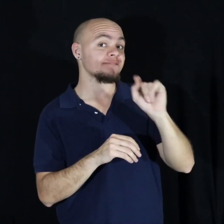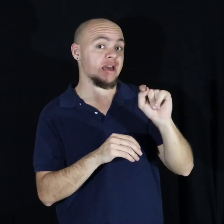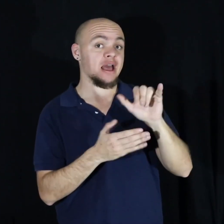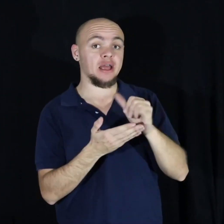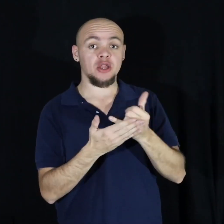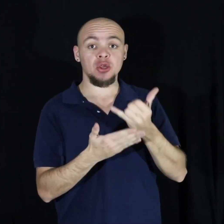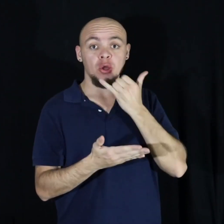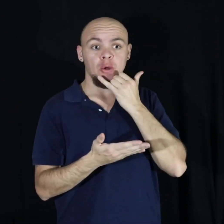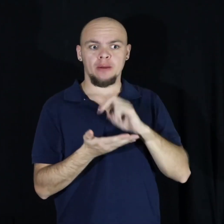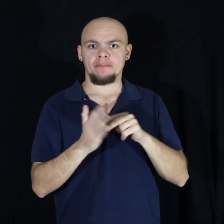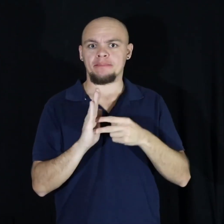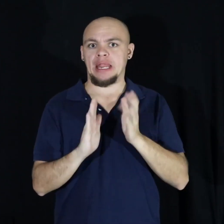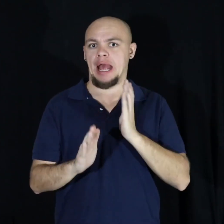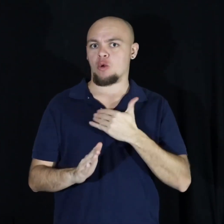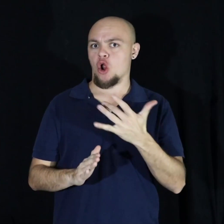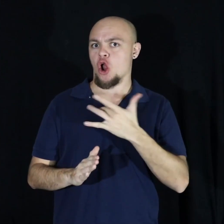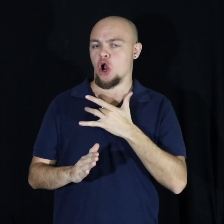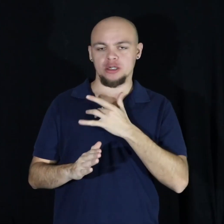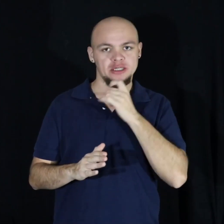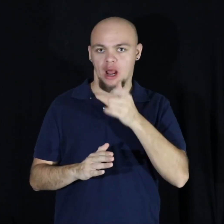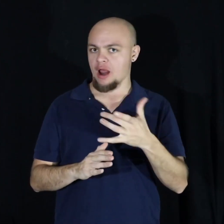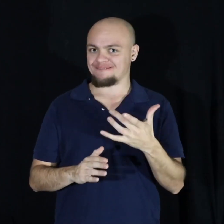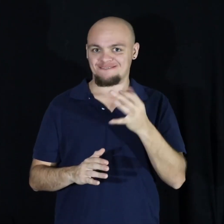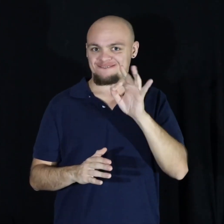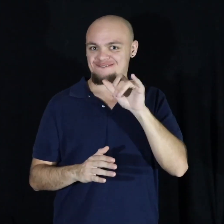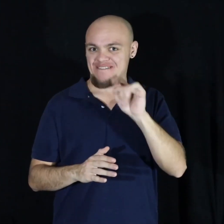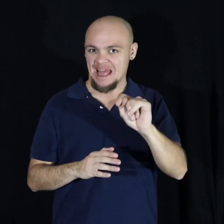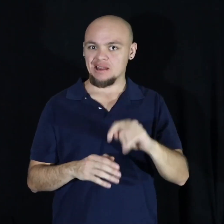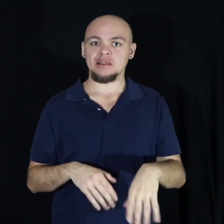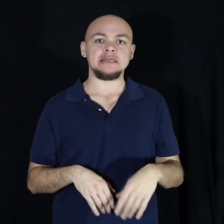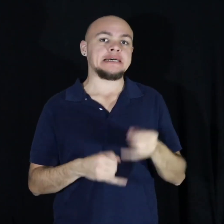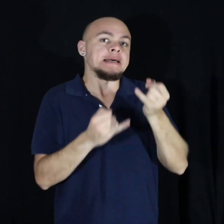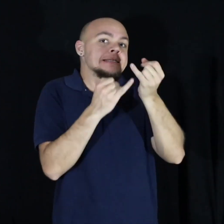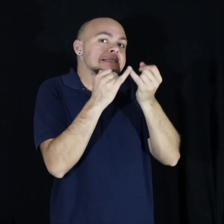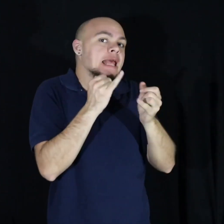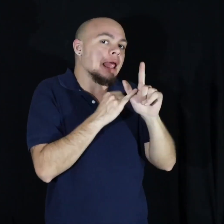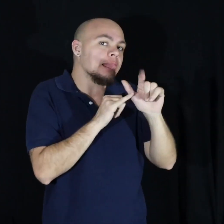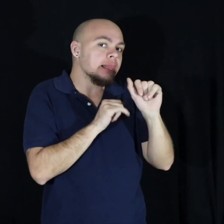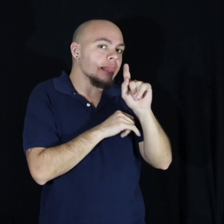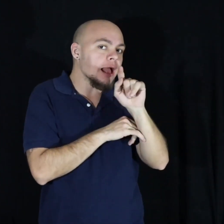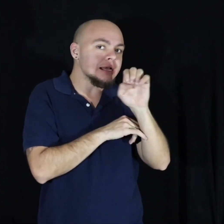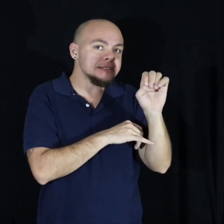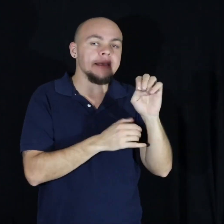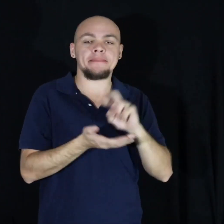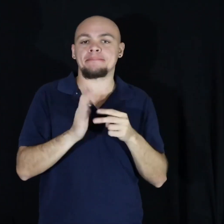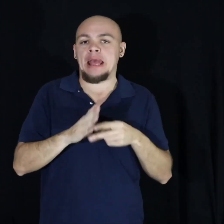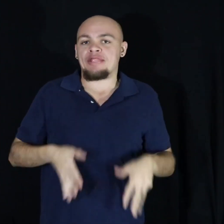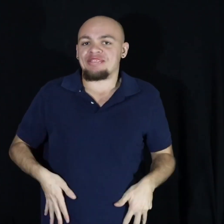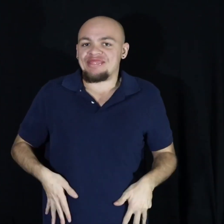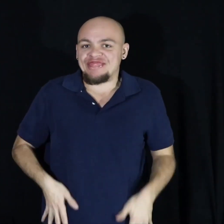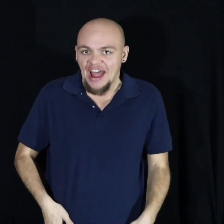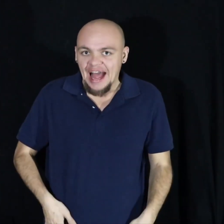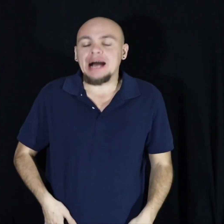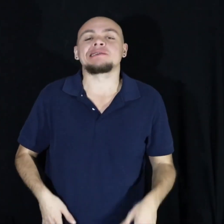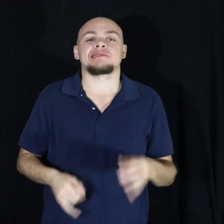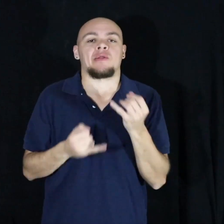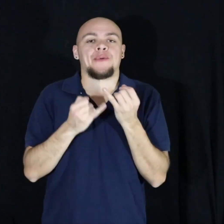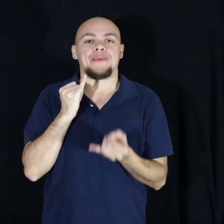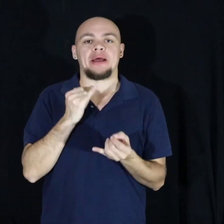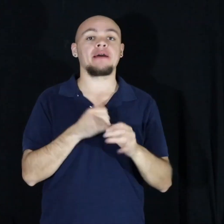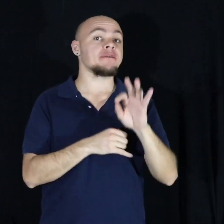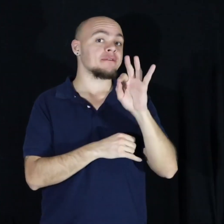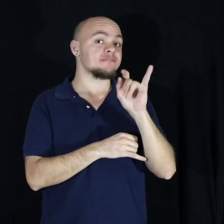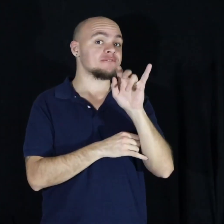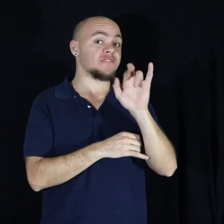non-fat arteries, and skinny lattes will give us skinny thighs. That good sources of fiber are actually